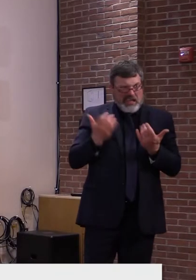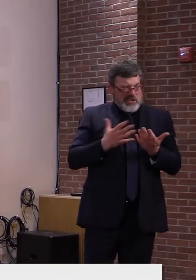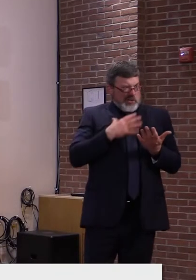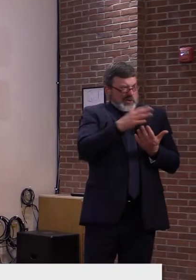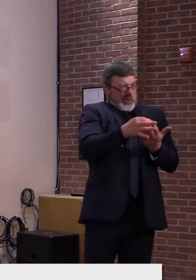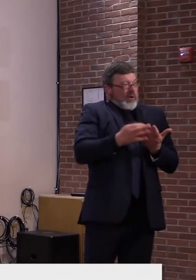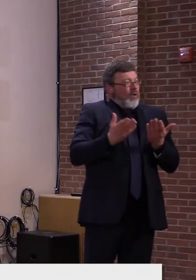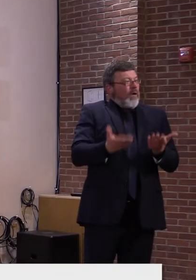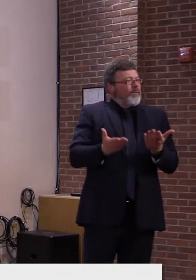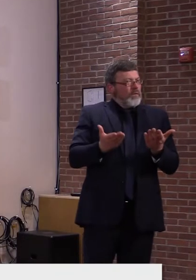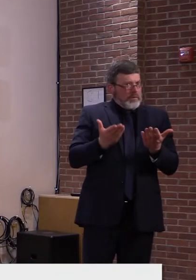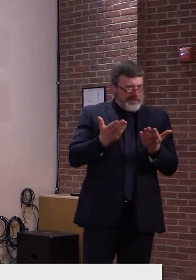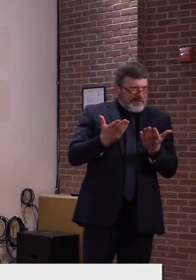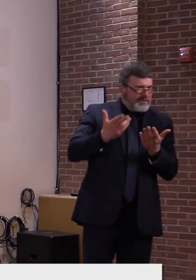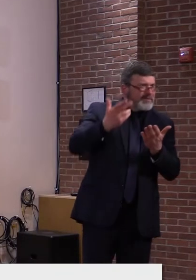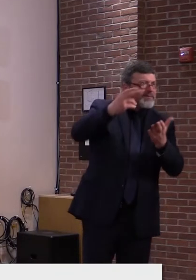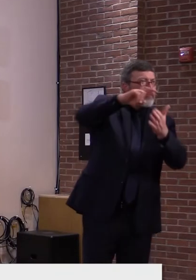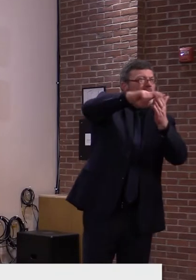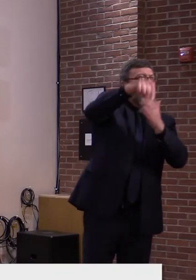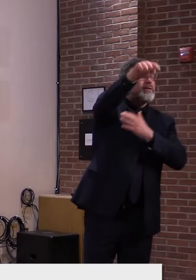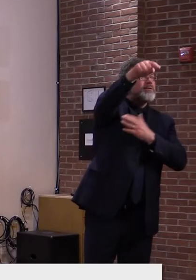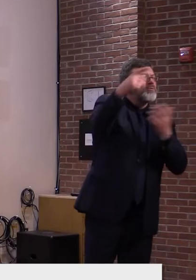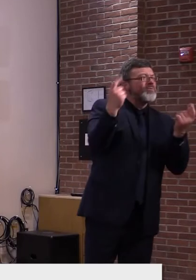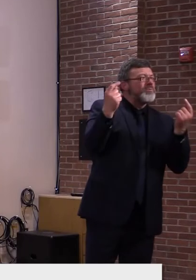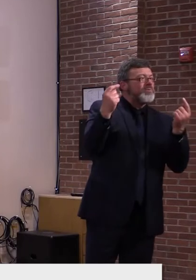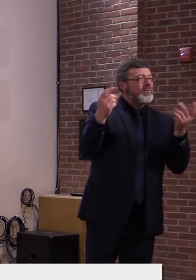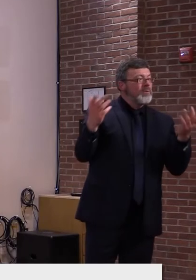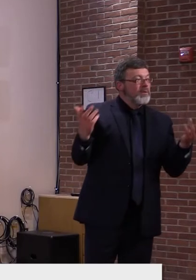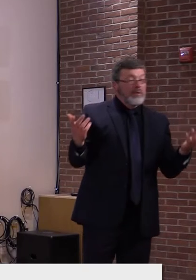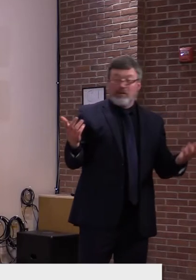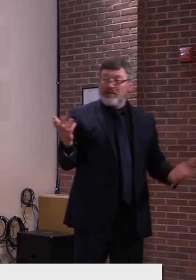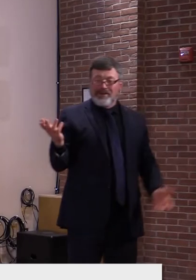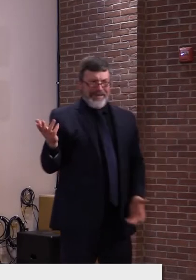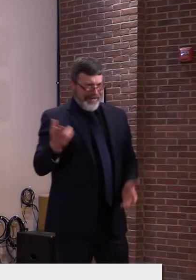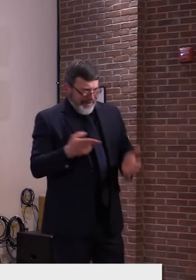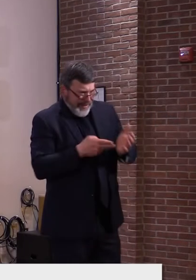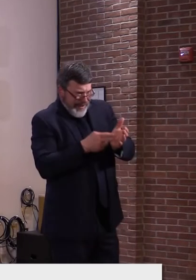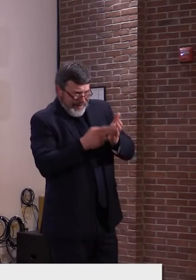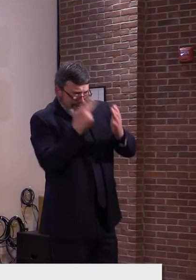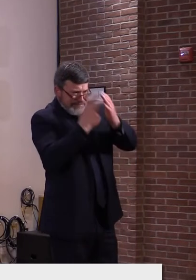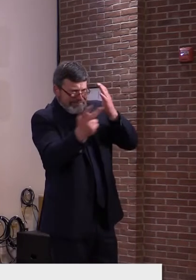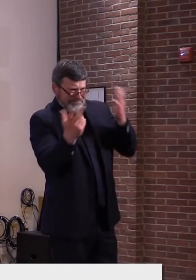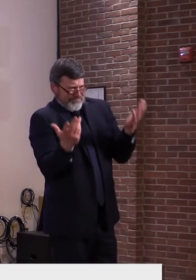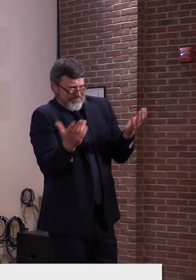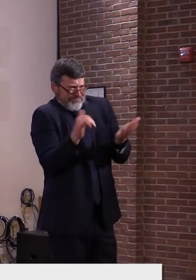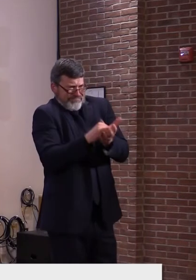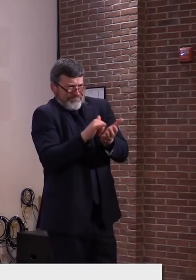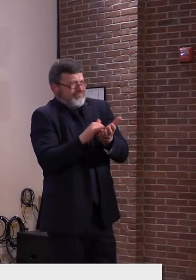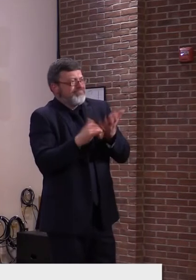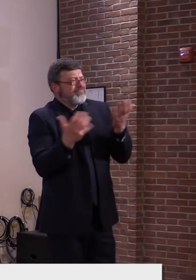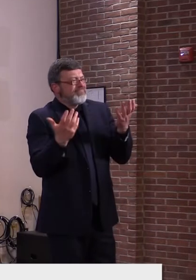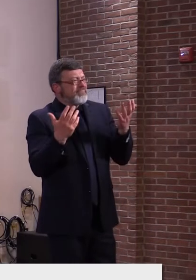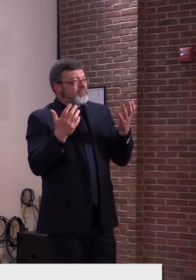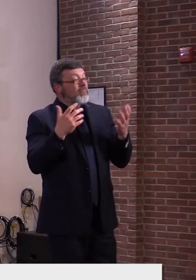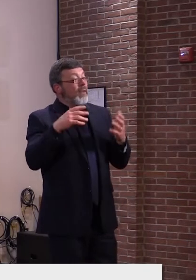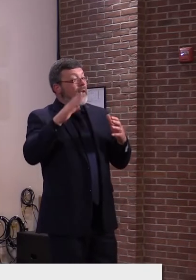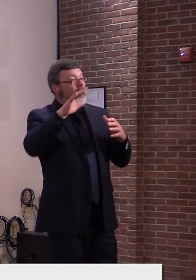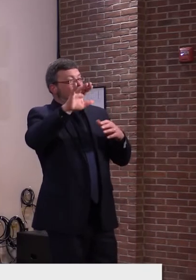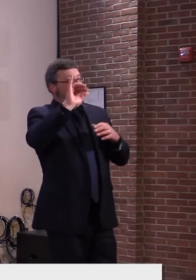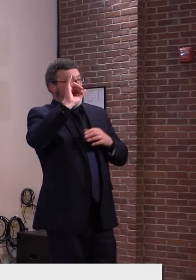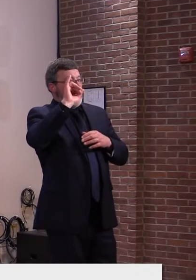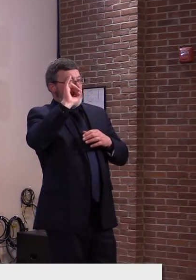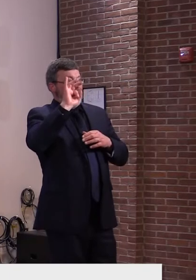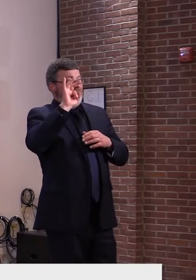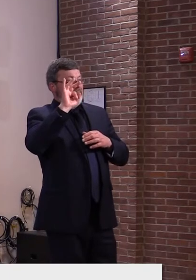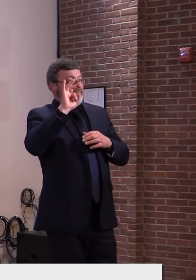I don't, maybe it would be good. I don't know if they can do it, but they probably can. But I do know that if we'd done this back in 2010,